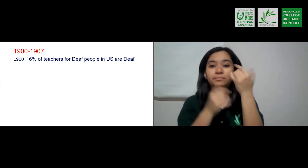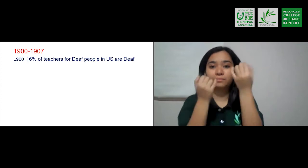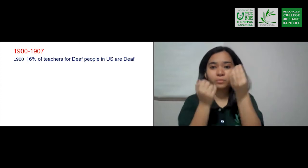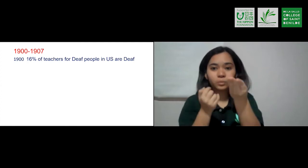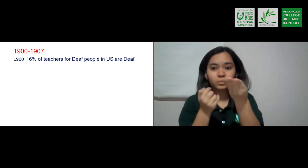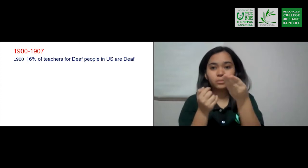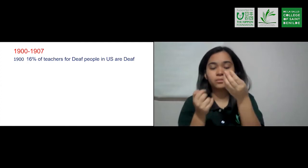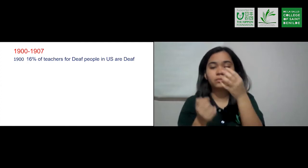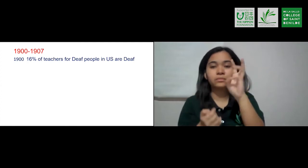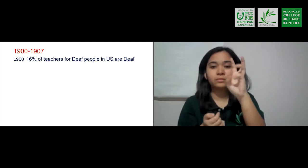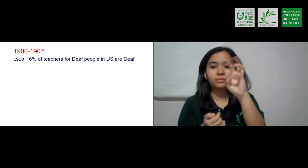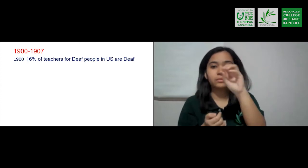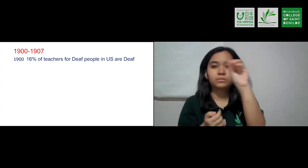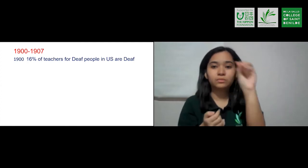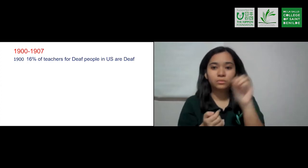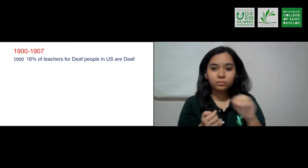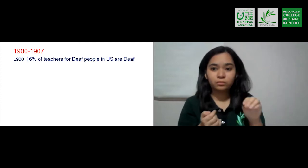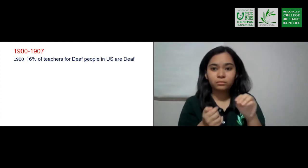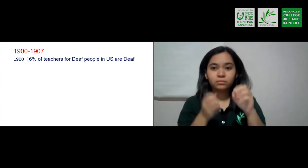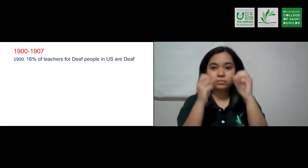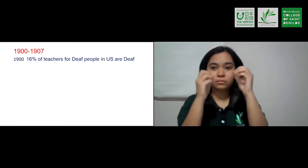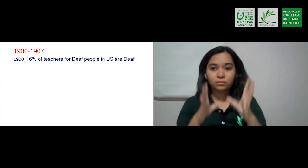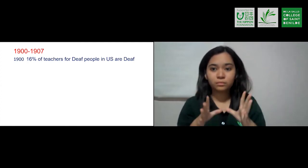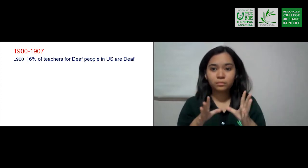teachers that were deaf were in the decline.